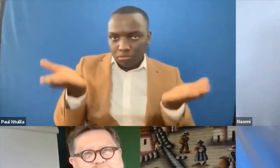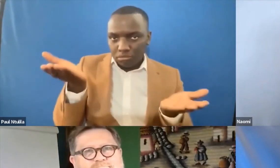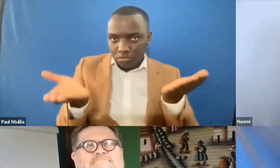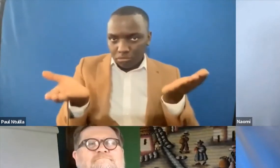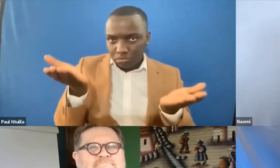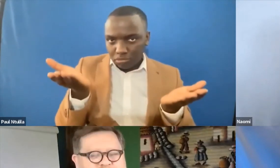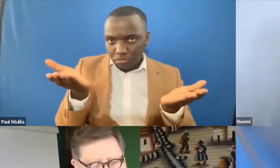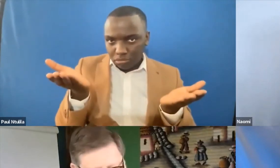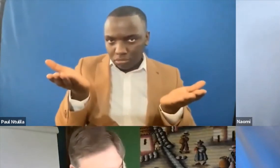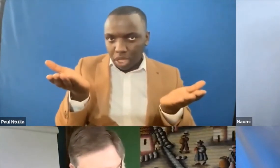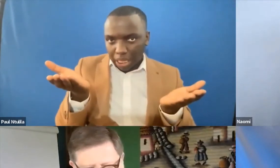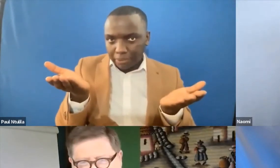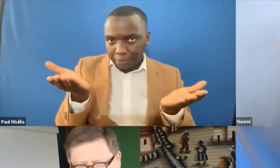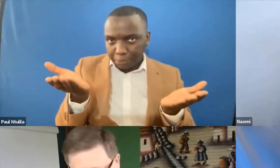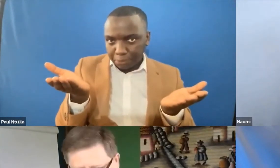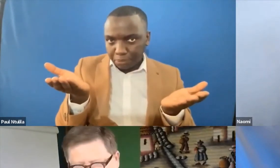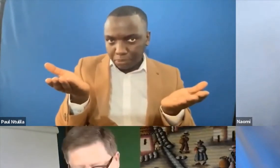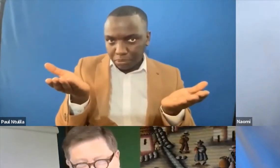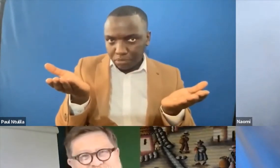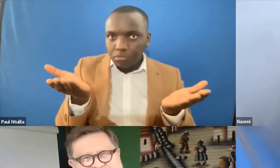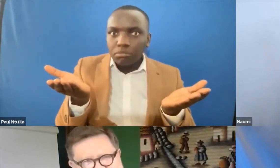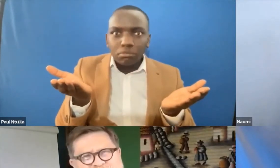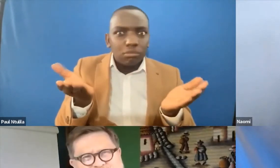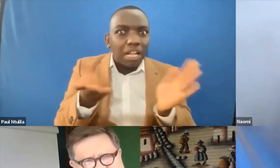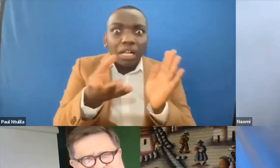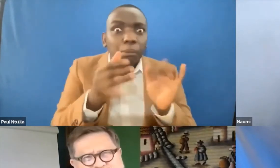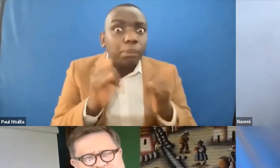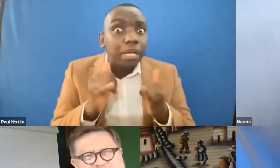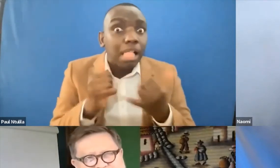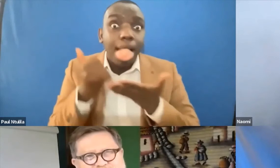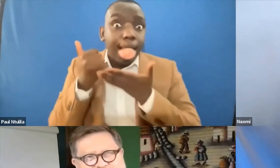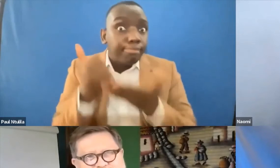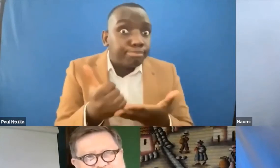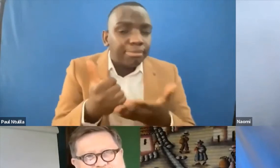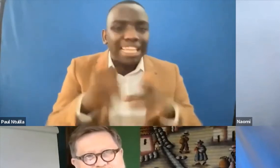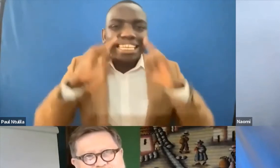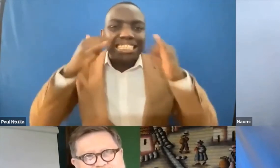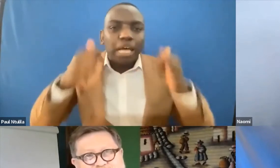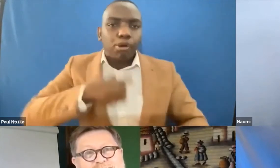I think it needs to be a balance of weaknesses and strengths.